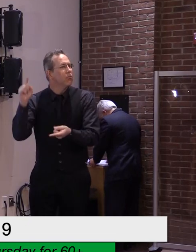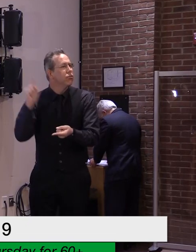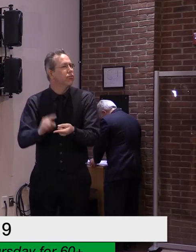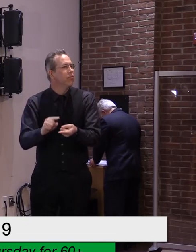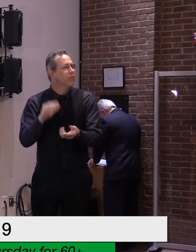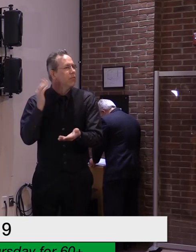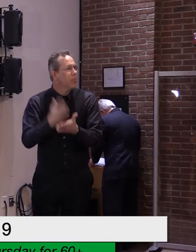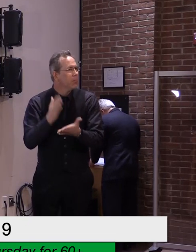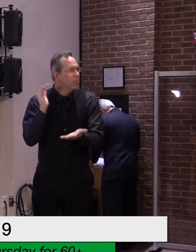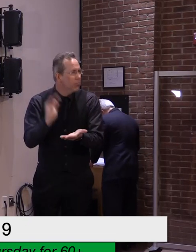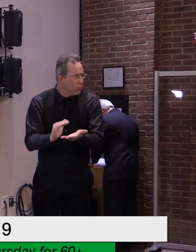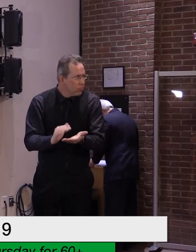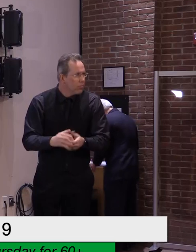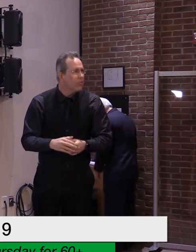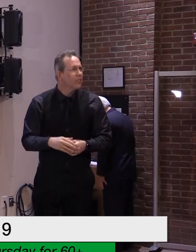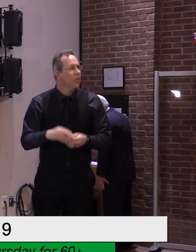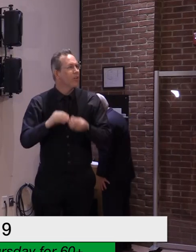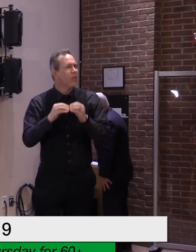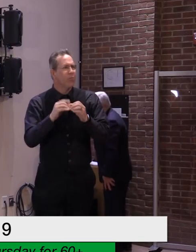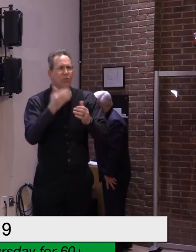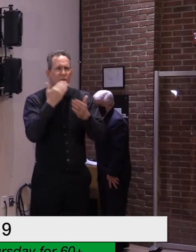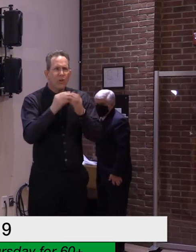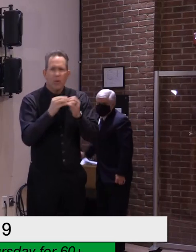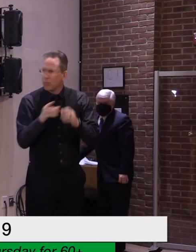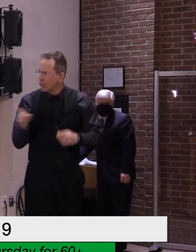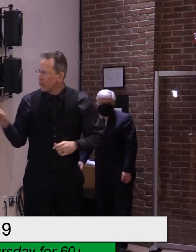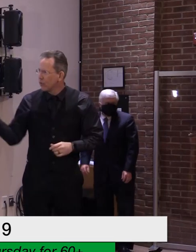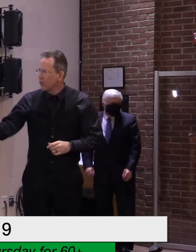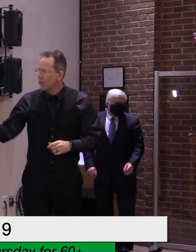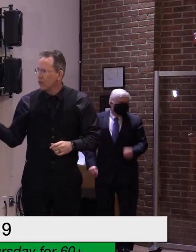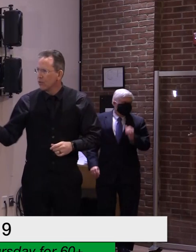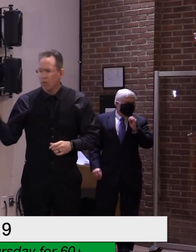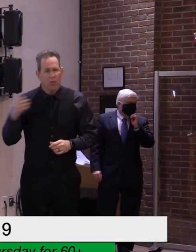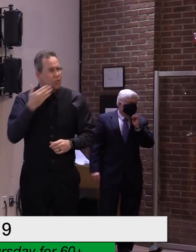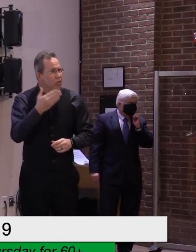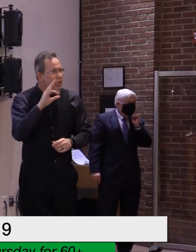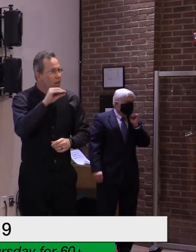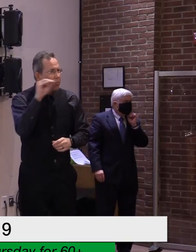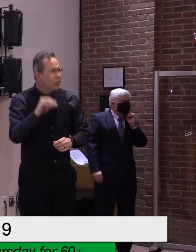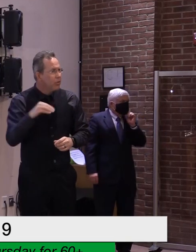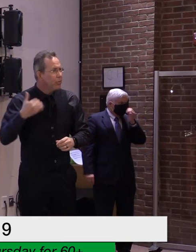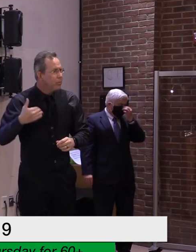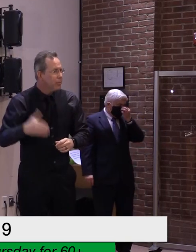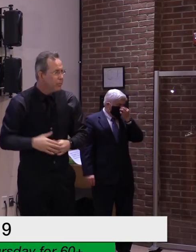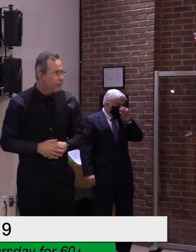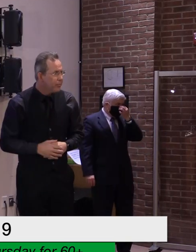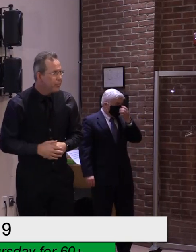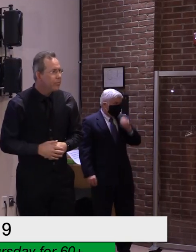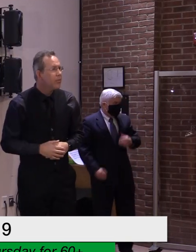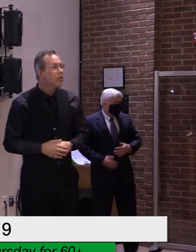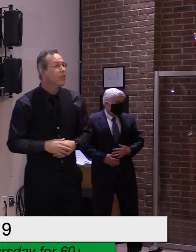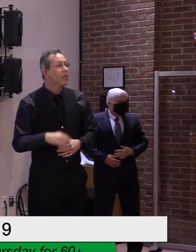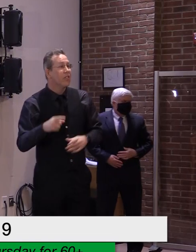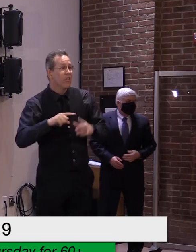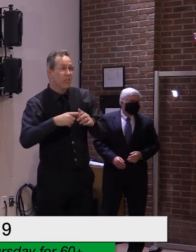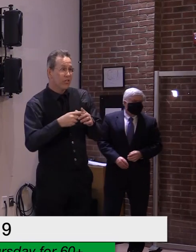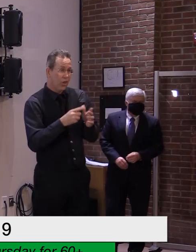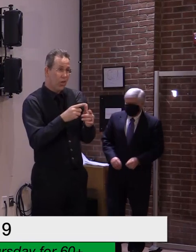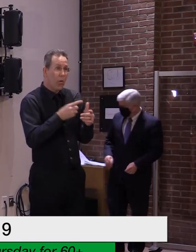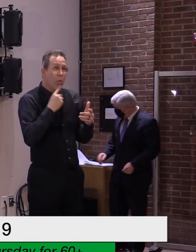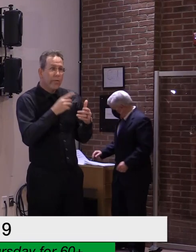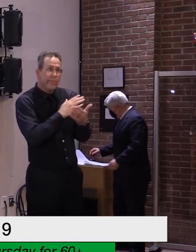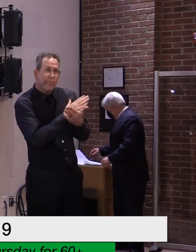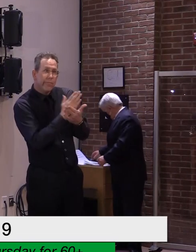than 85% of residents 70 and older now having started or completed vaccination. And